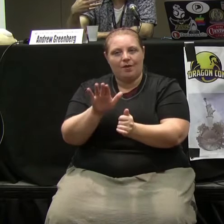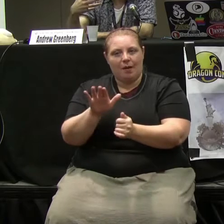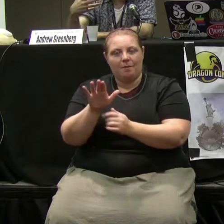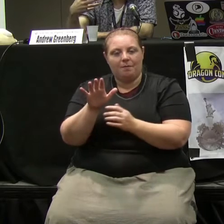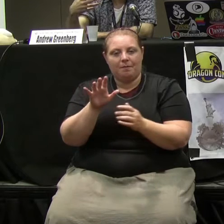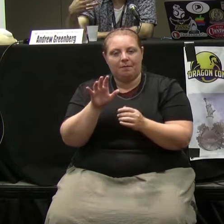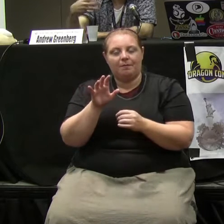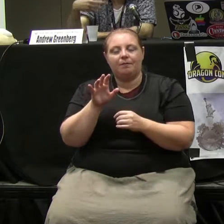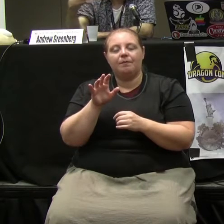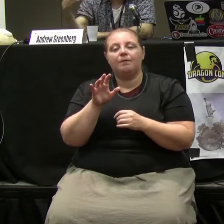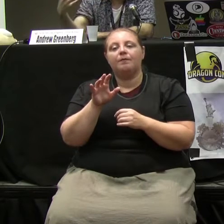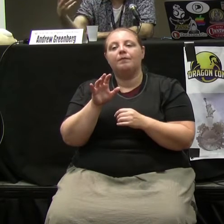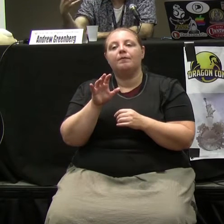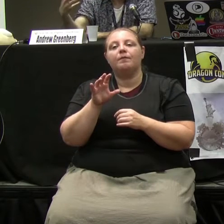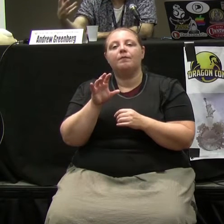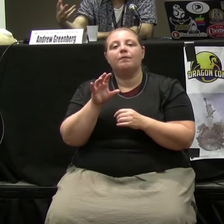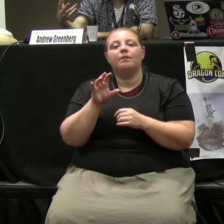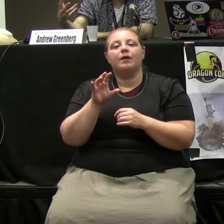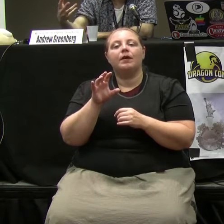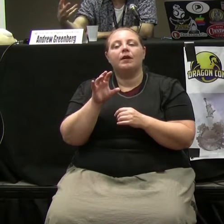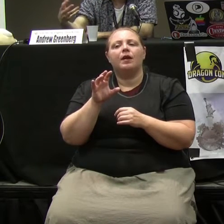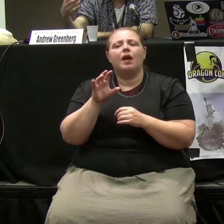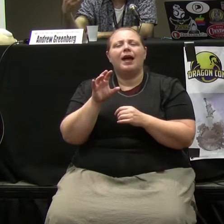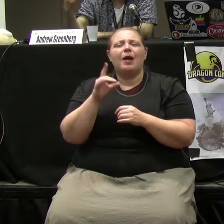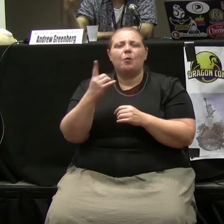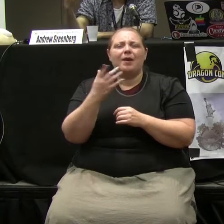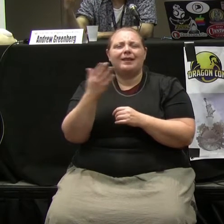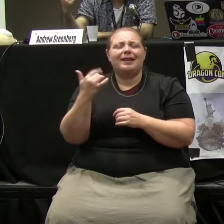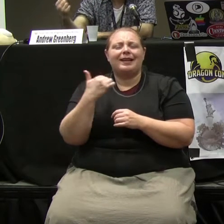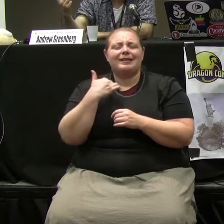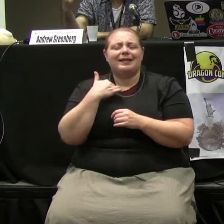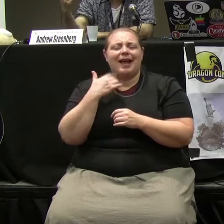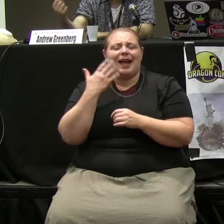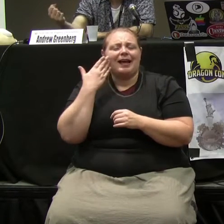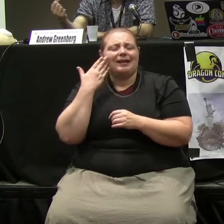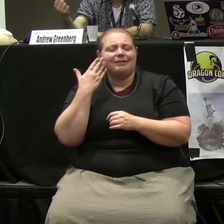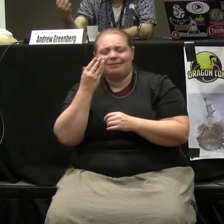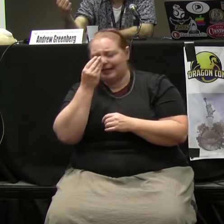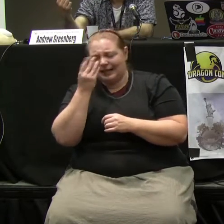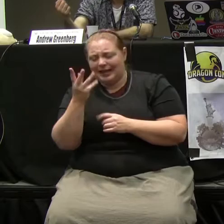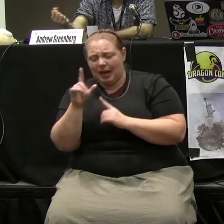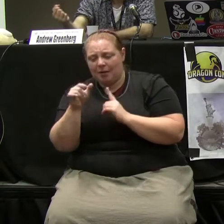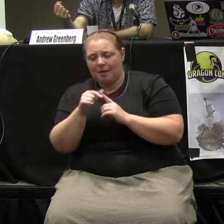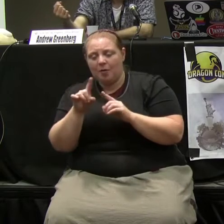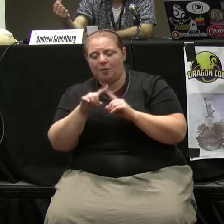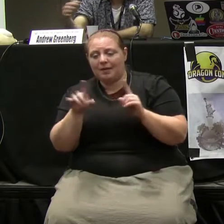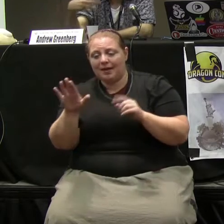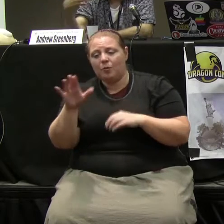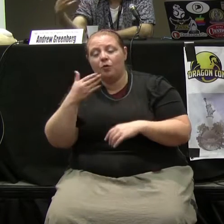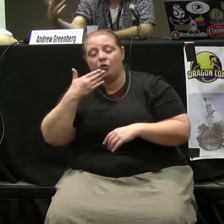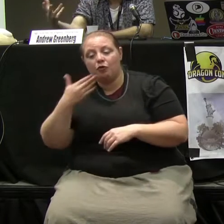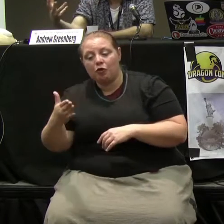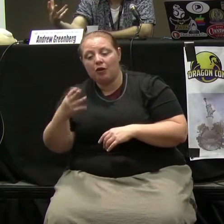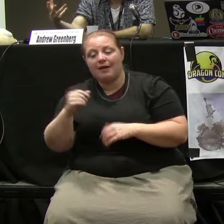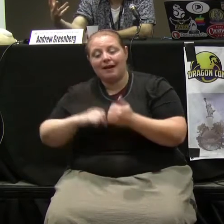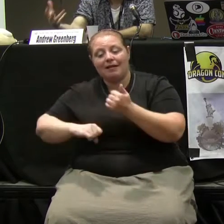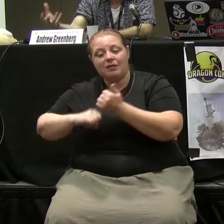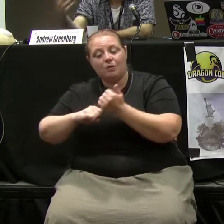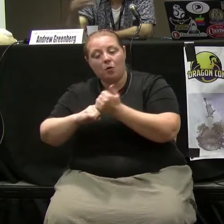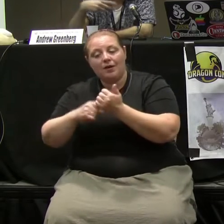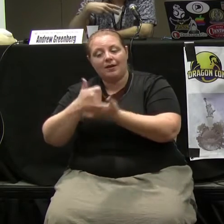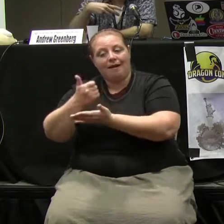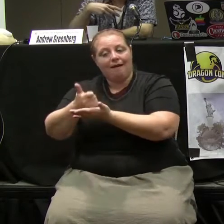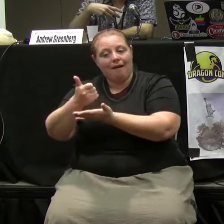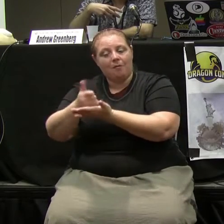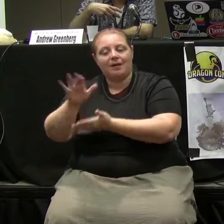I have done over the years is even causes I didn't particularly care about, because people I knew were good and committed were doing them, I helped them out, I supported them,